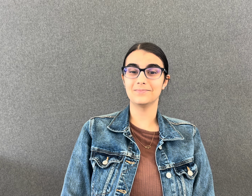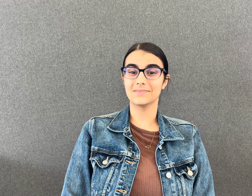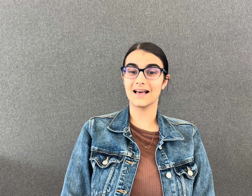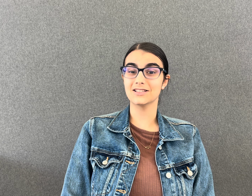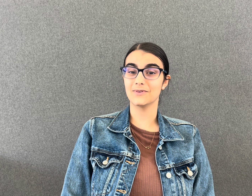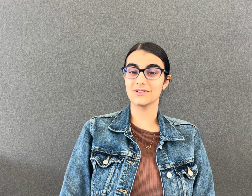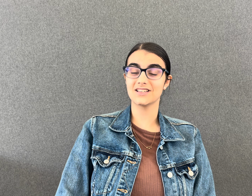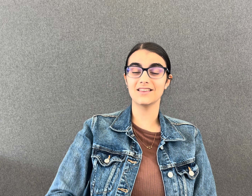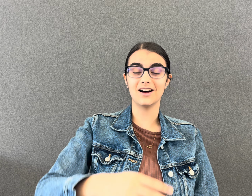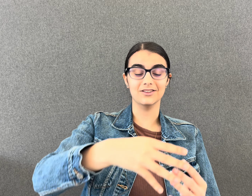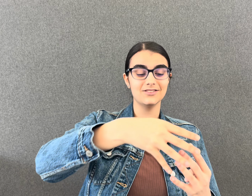now let's focus on the colors